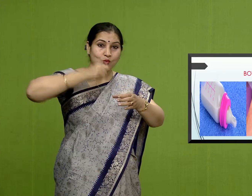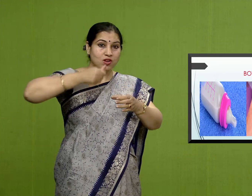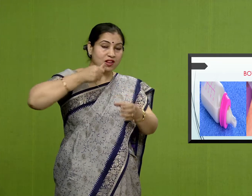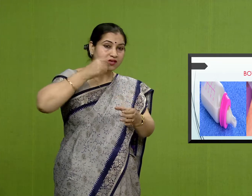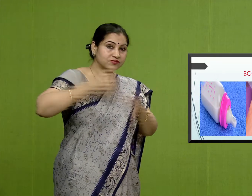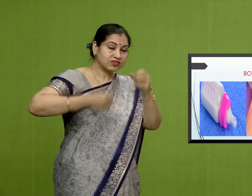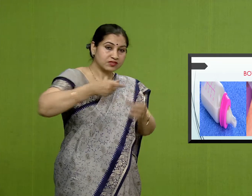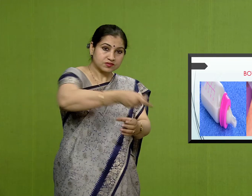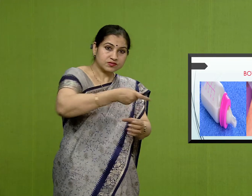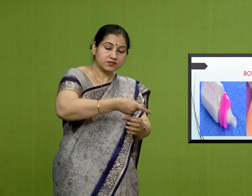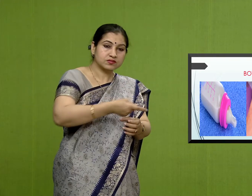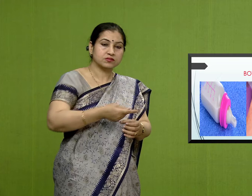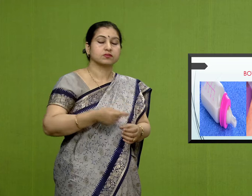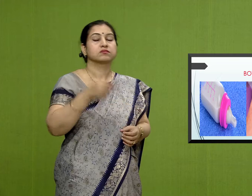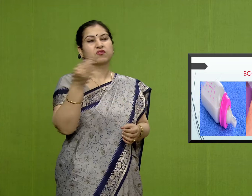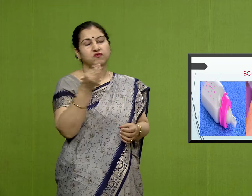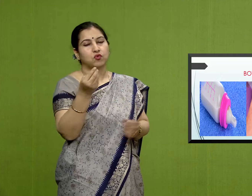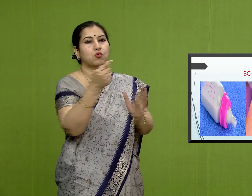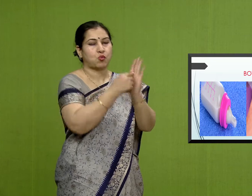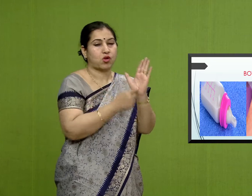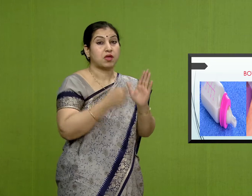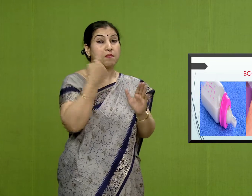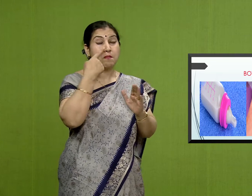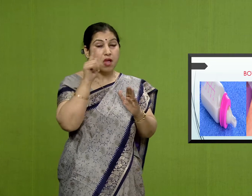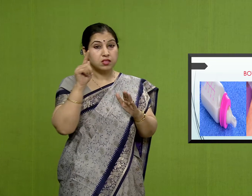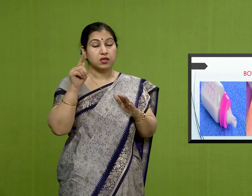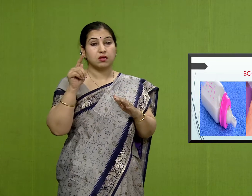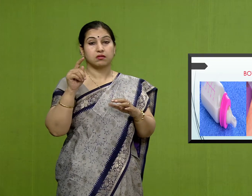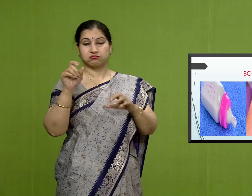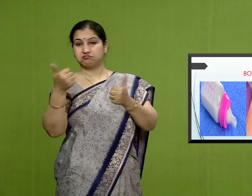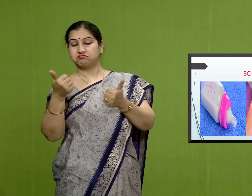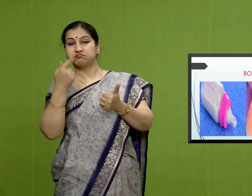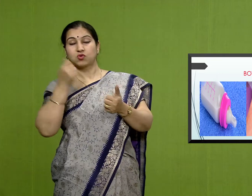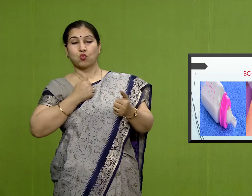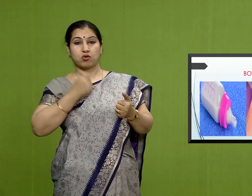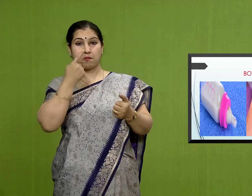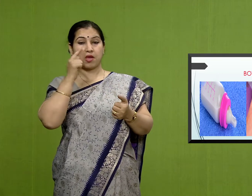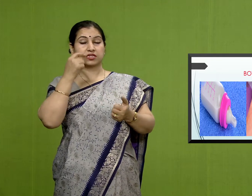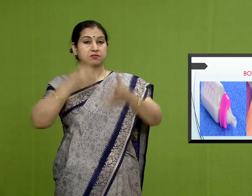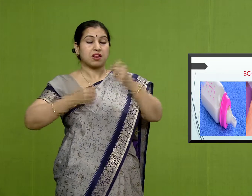In certain conditions, mother is not able to feed her baby.